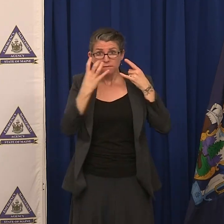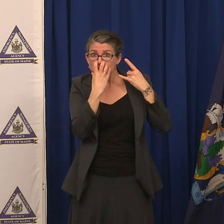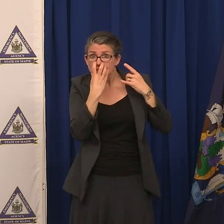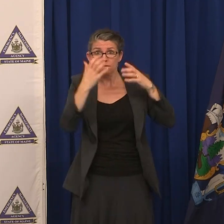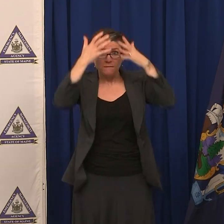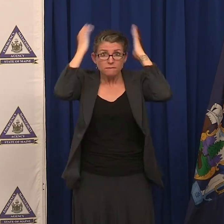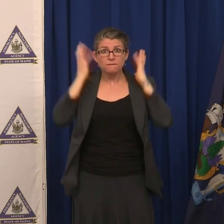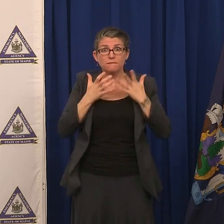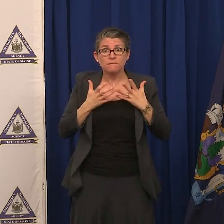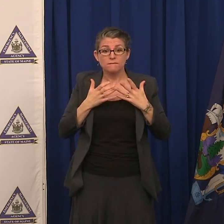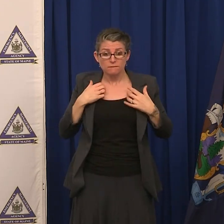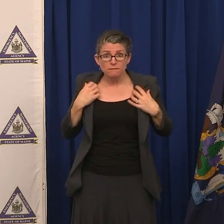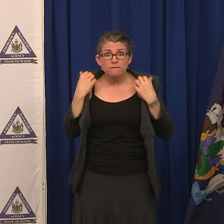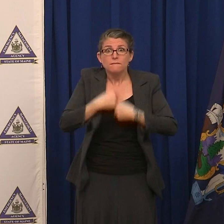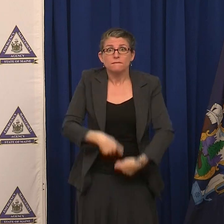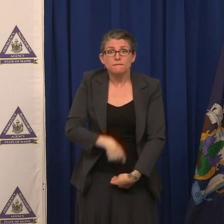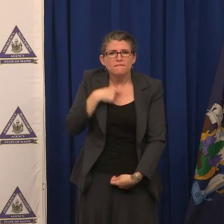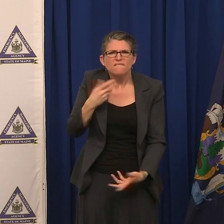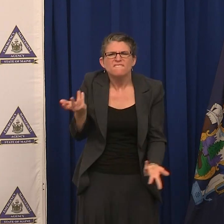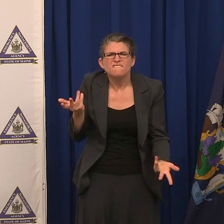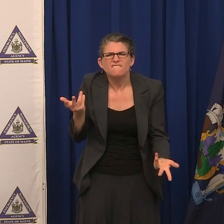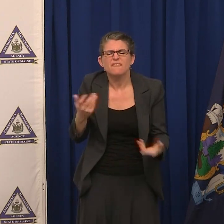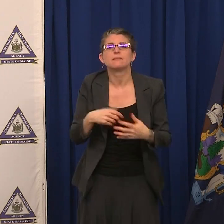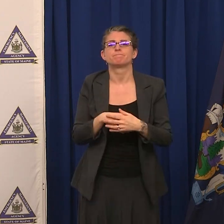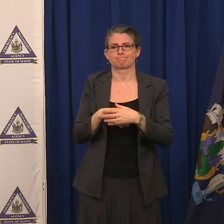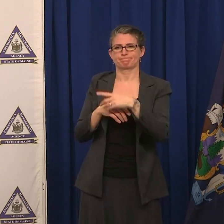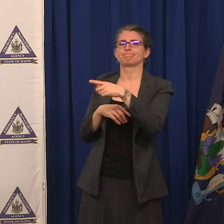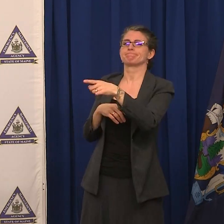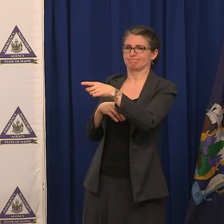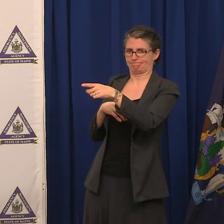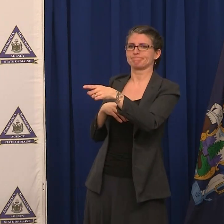question is about the healthcare workers who have been infected.